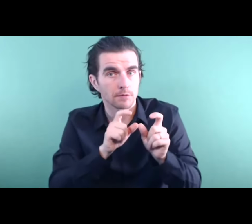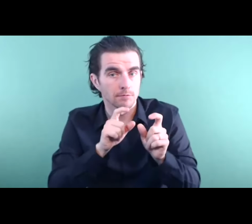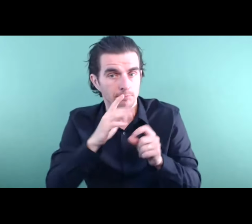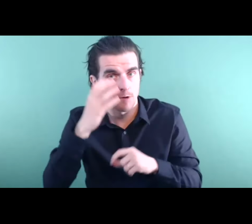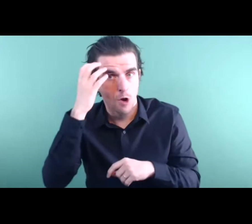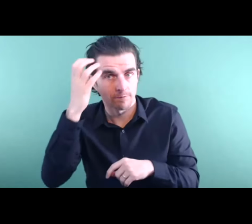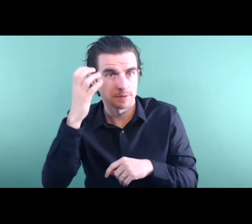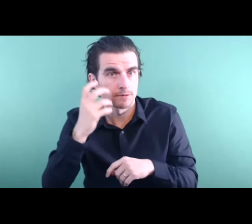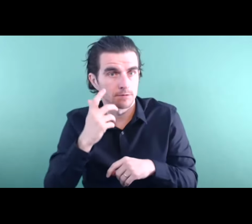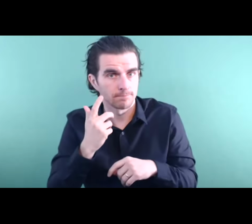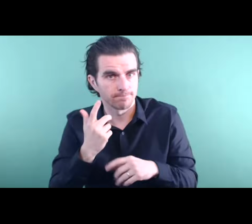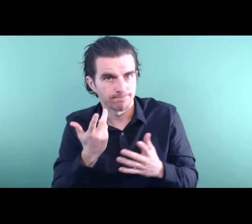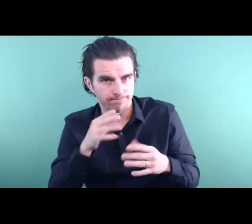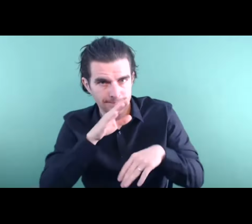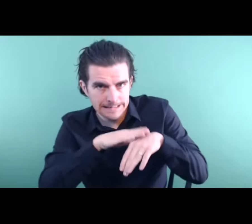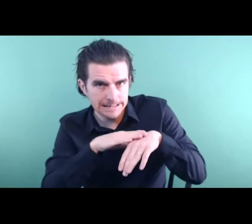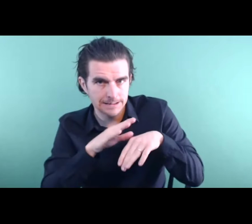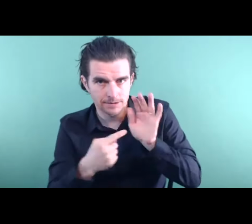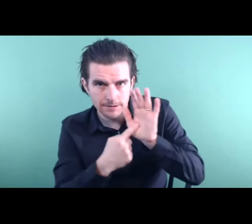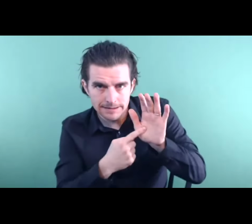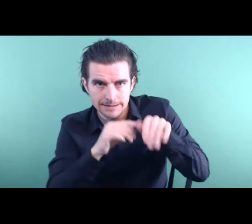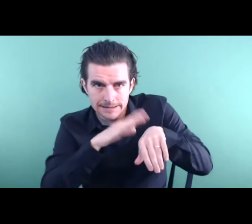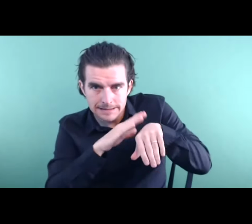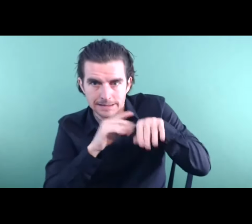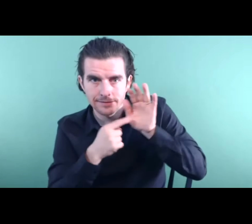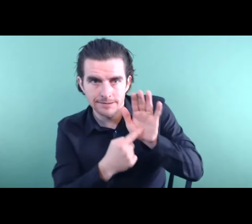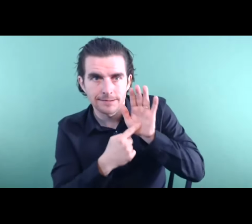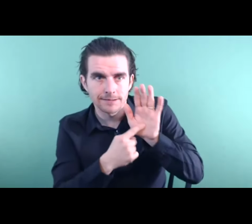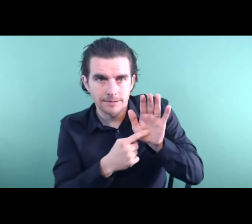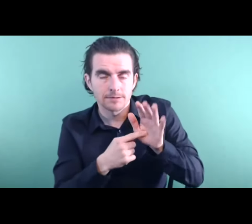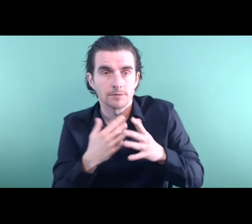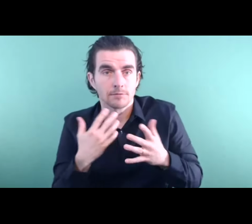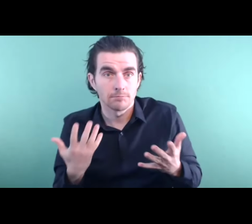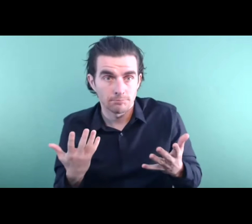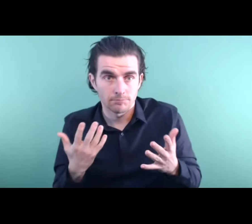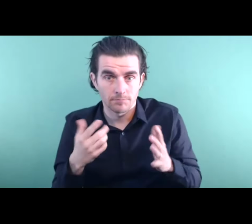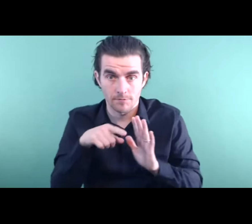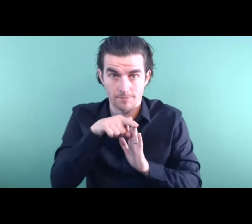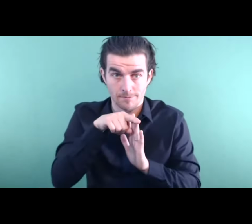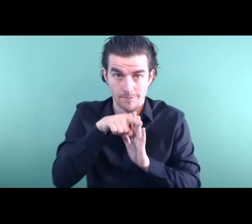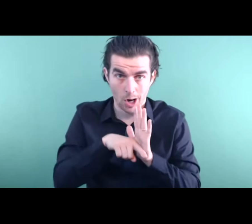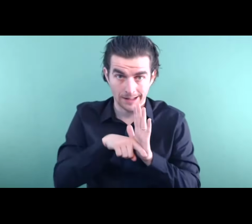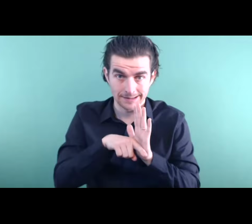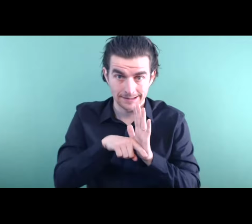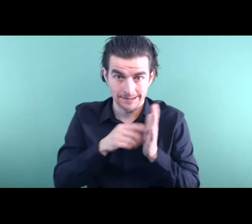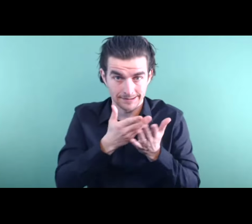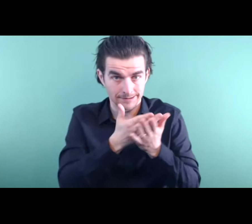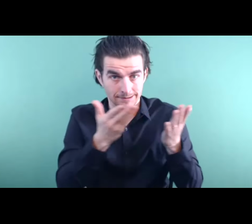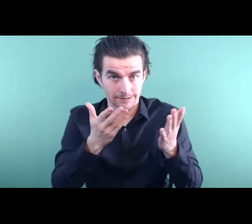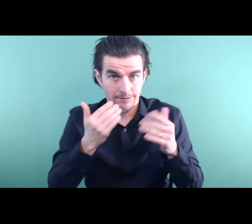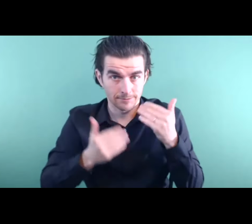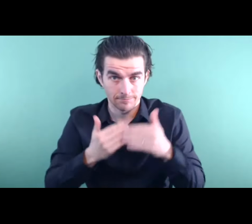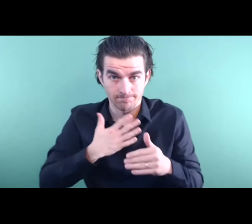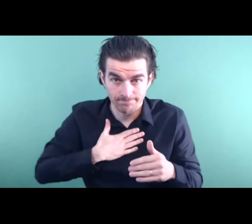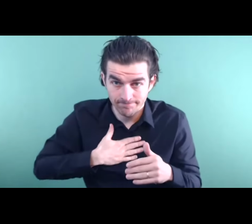When in actual fact, what policymakers are often really interested in is having that much broader kind of critical